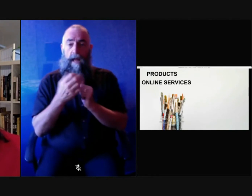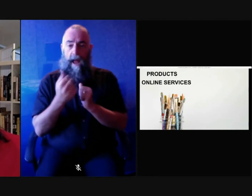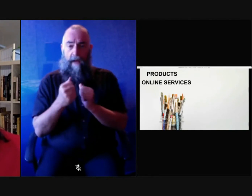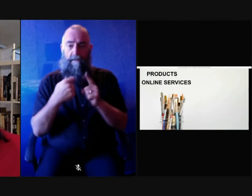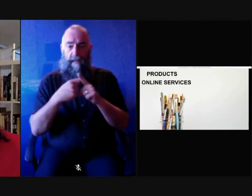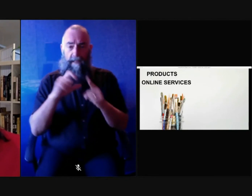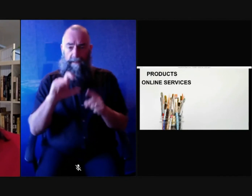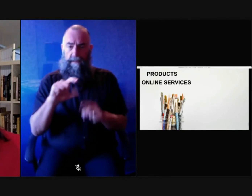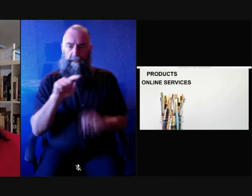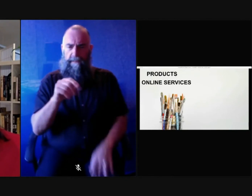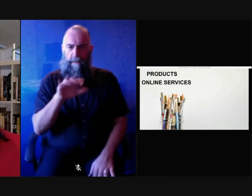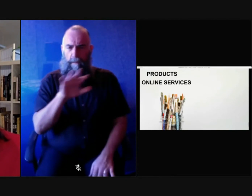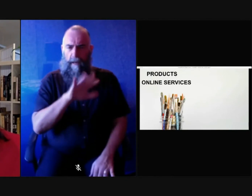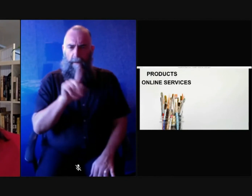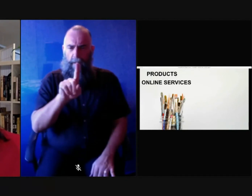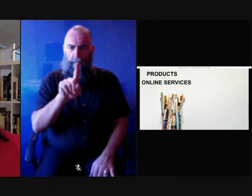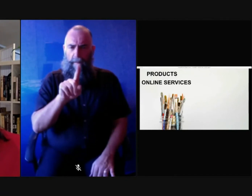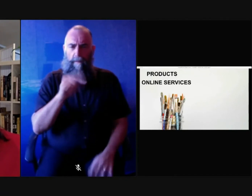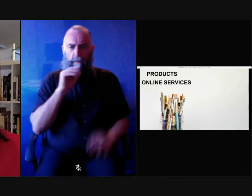Okay.